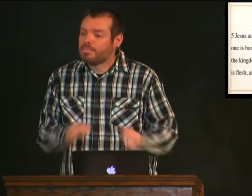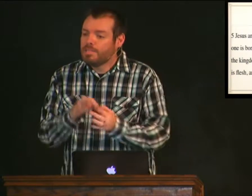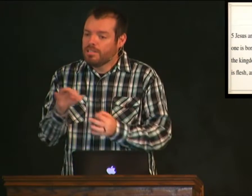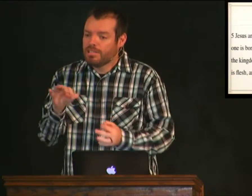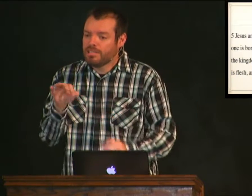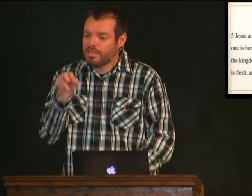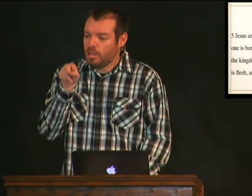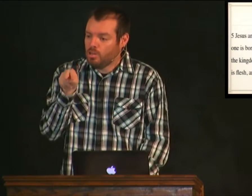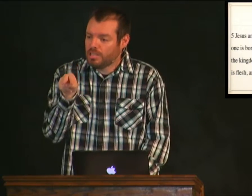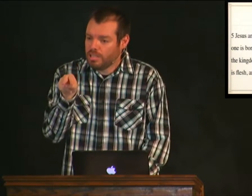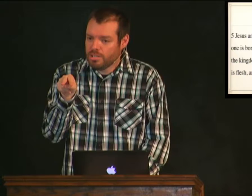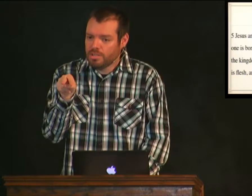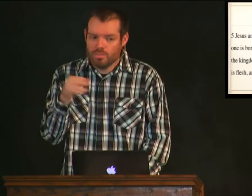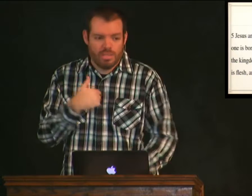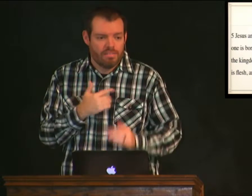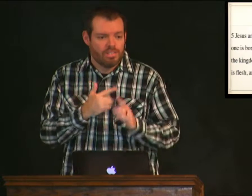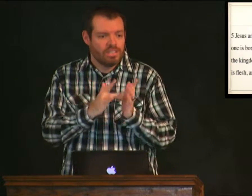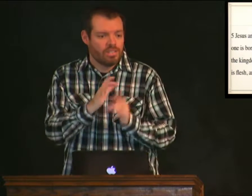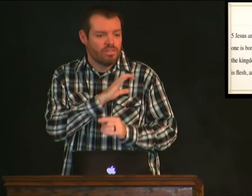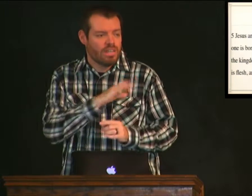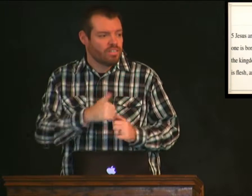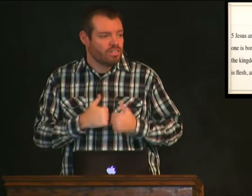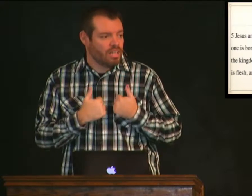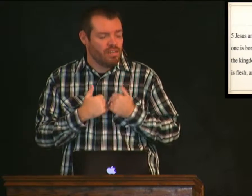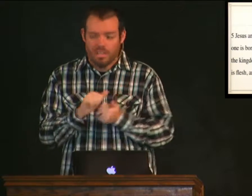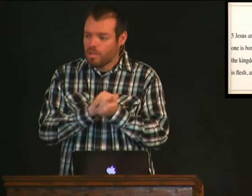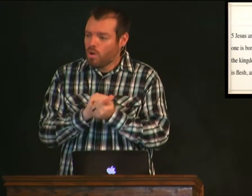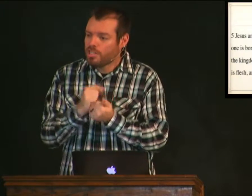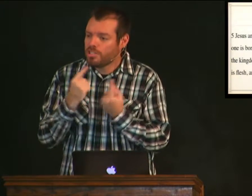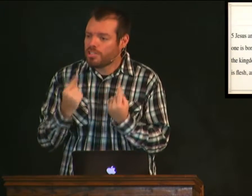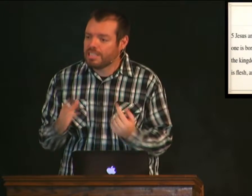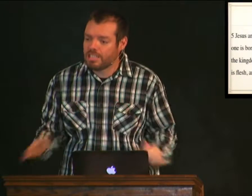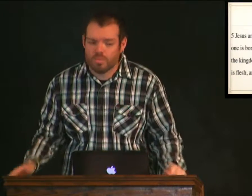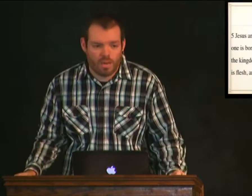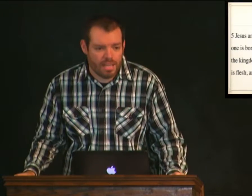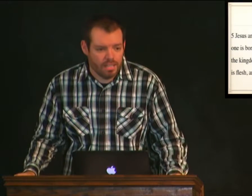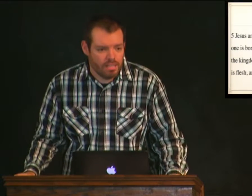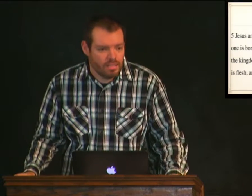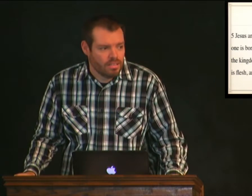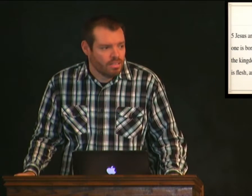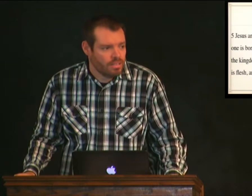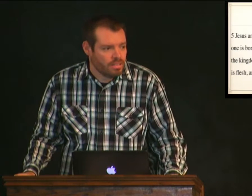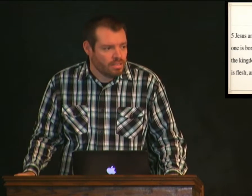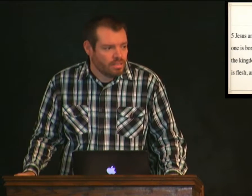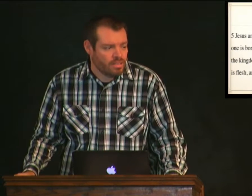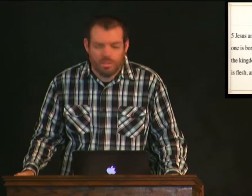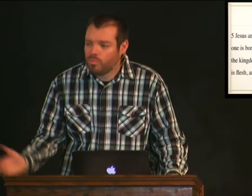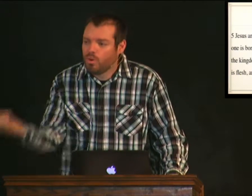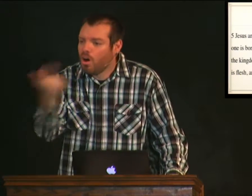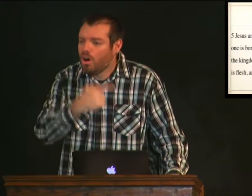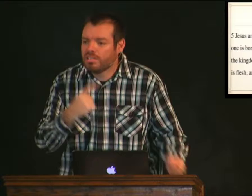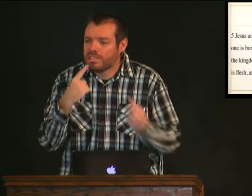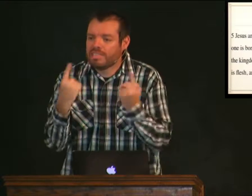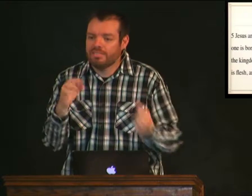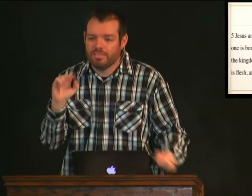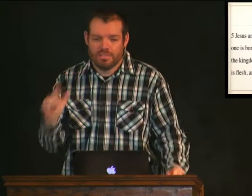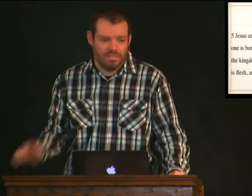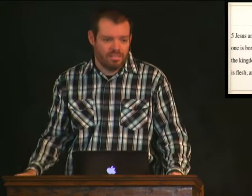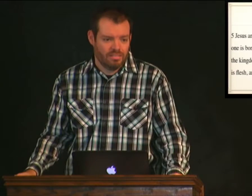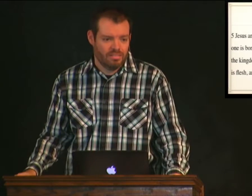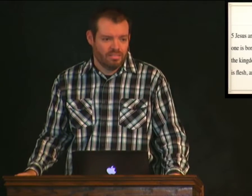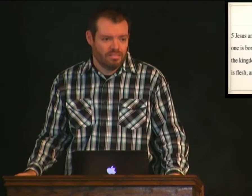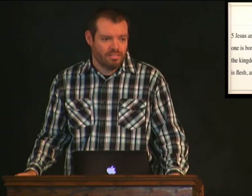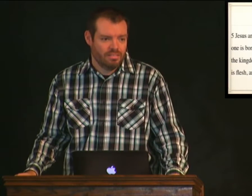And the Spirit that looks at you when you have Jesus Christ in your life and washes your sins away. We're all